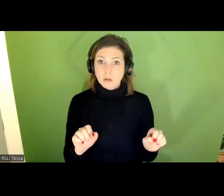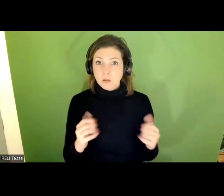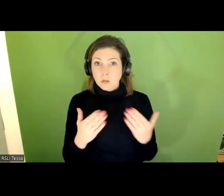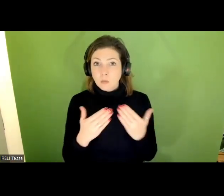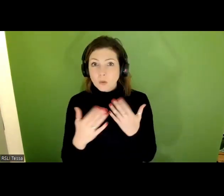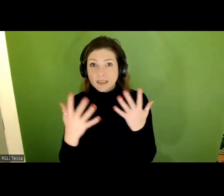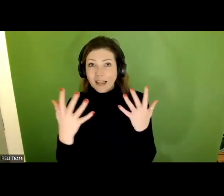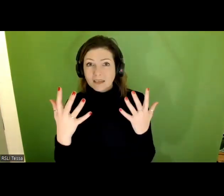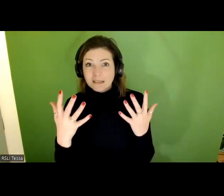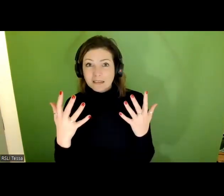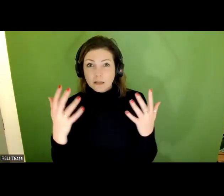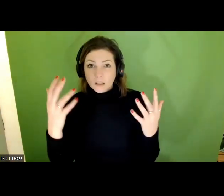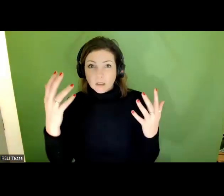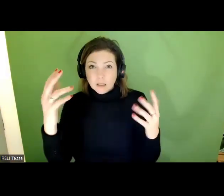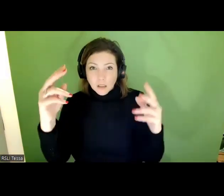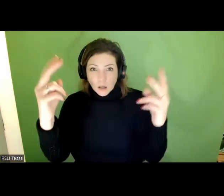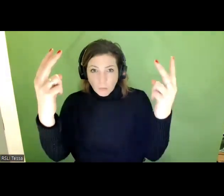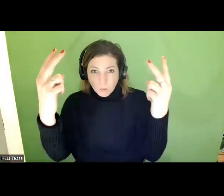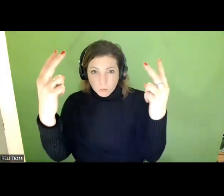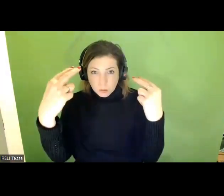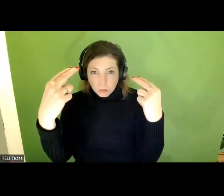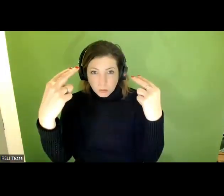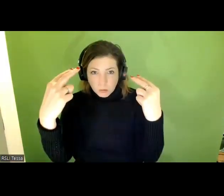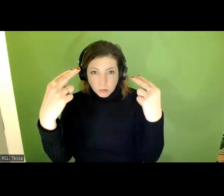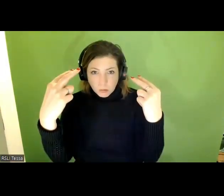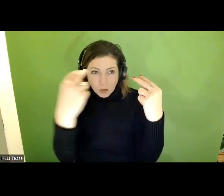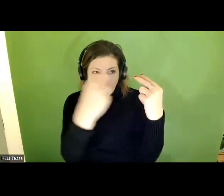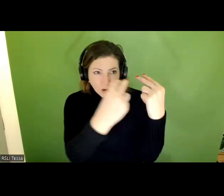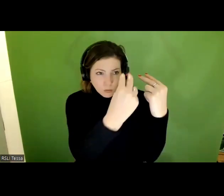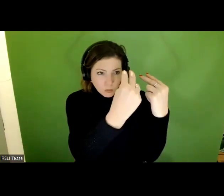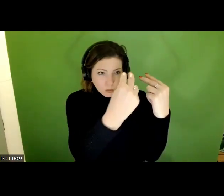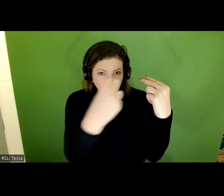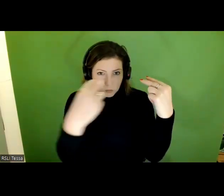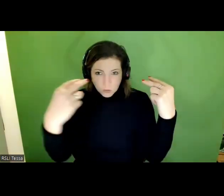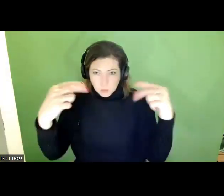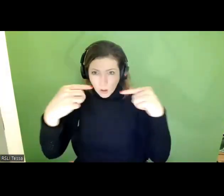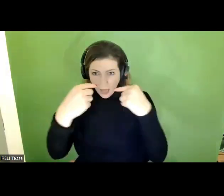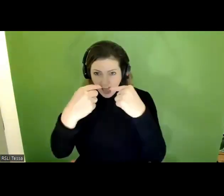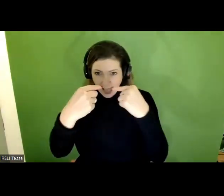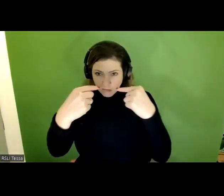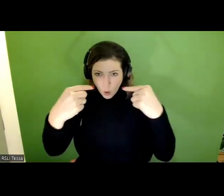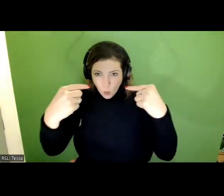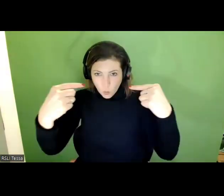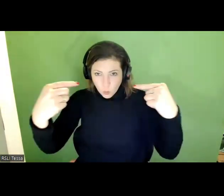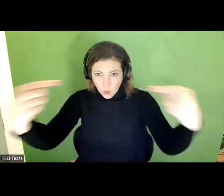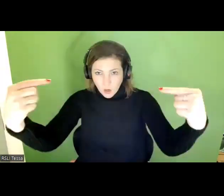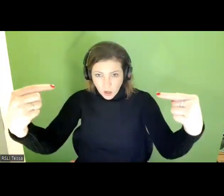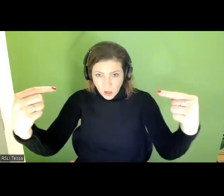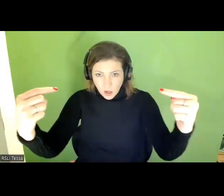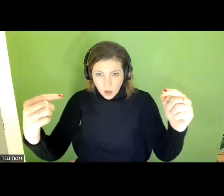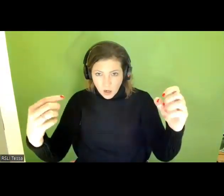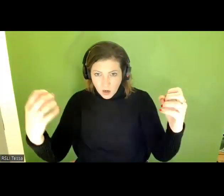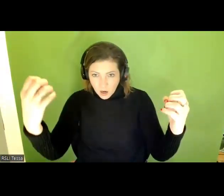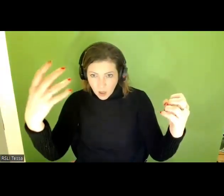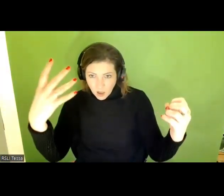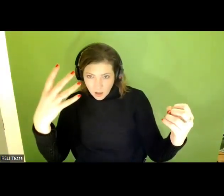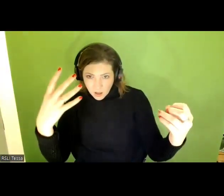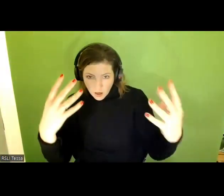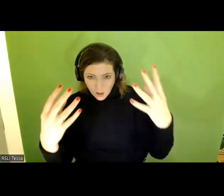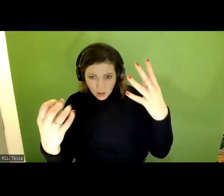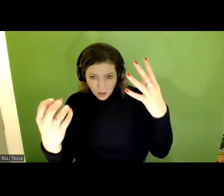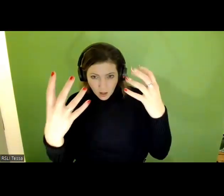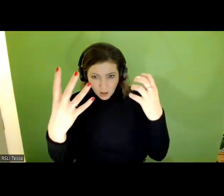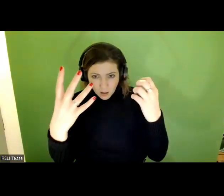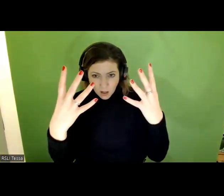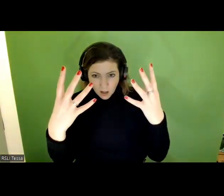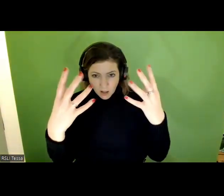like cannonballs with deadly claws, arranging themselves in an arrowhead. The red lights on their surface glittered malevolently. Then